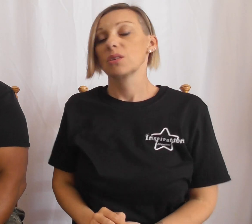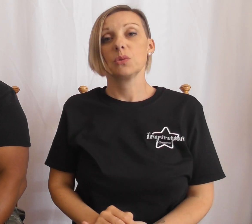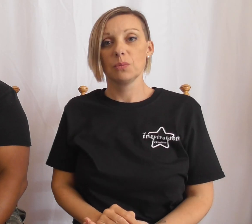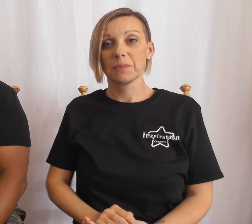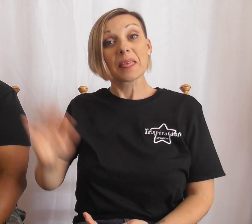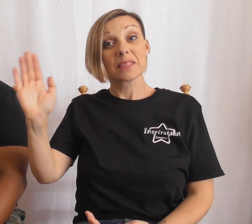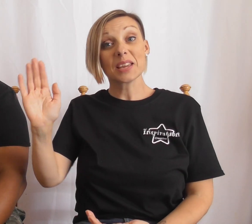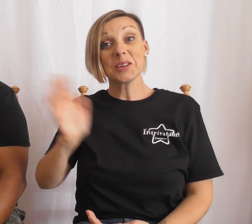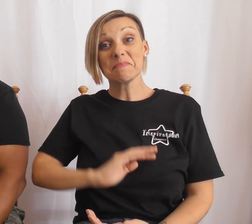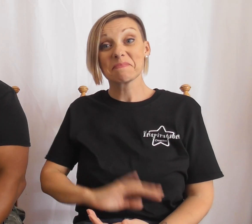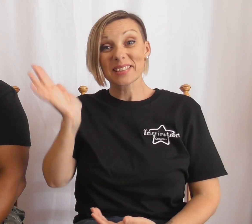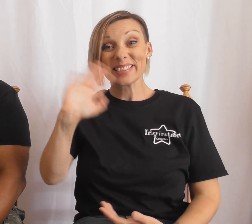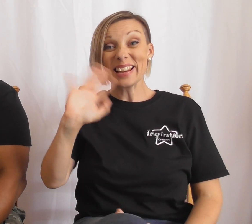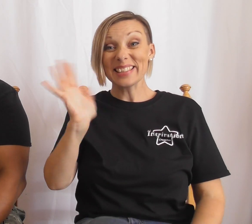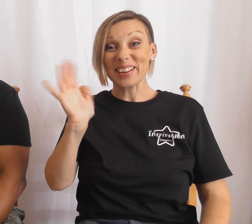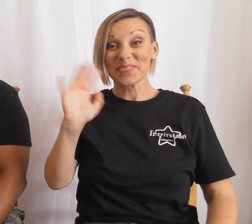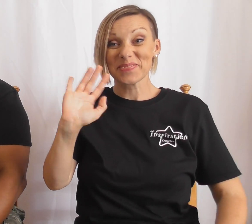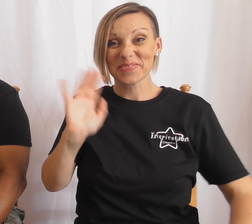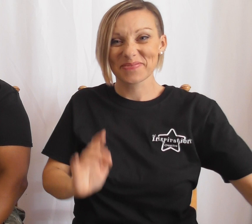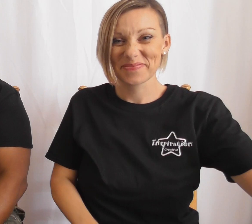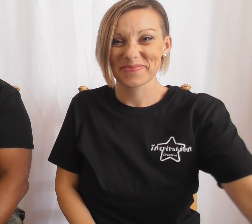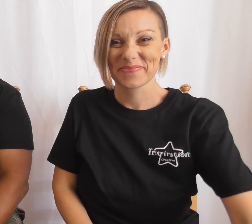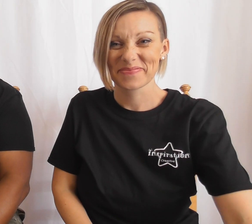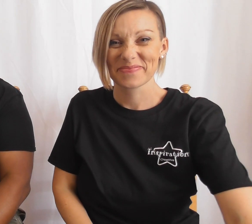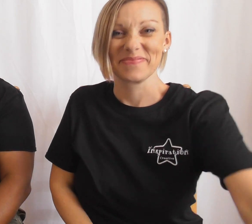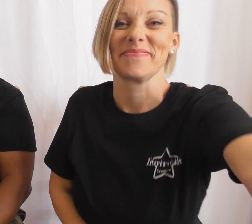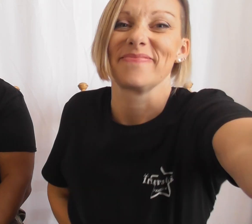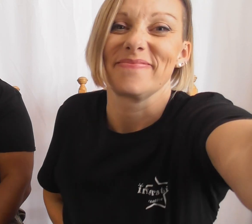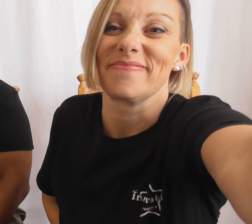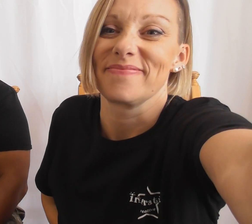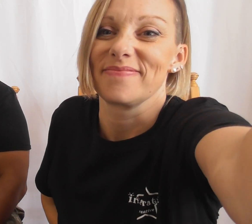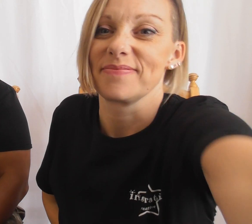Cool. Thank you. Thank you. See you later. Hope you enjoyed. Bye.